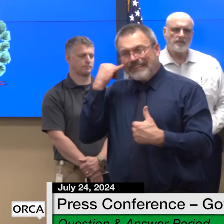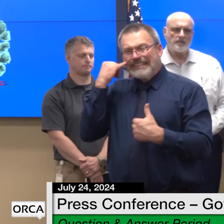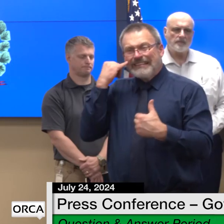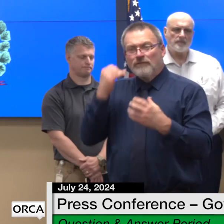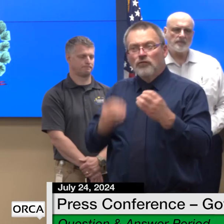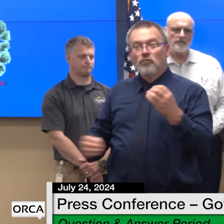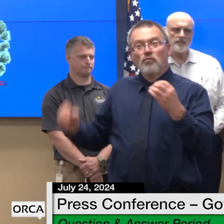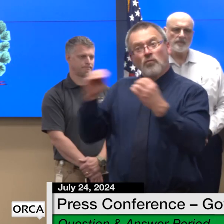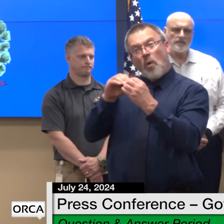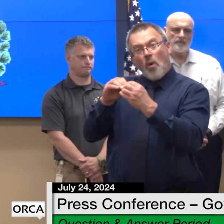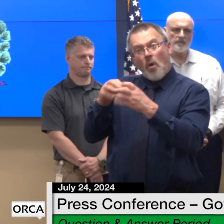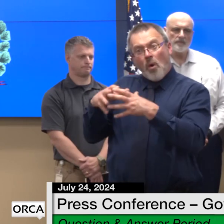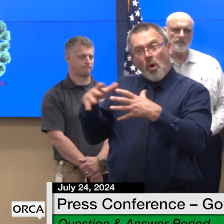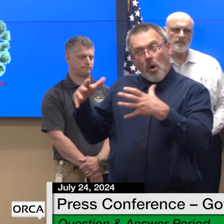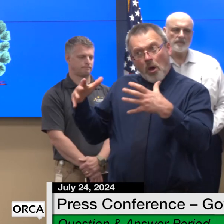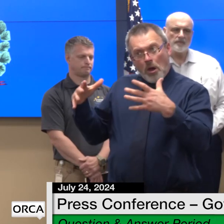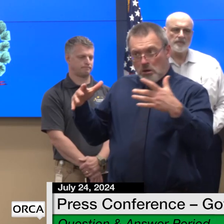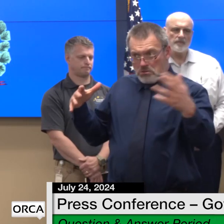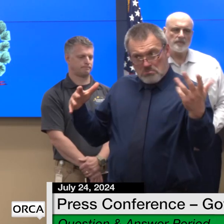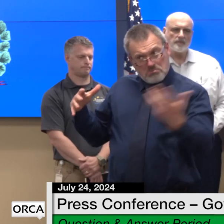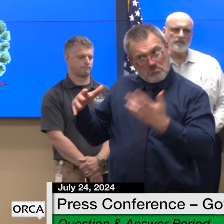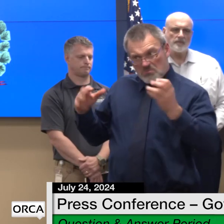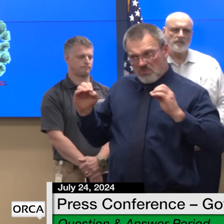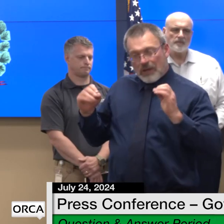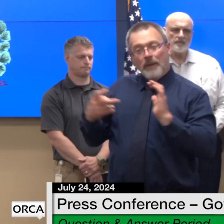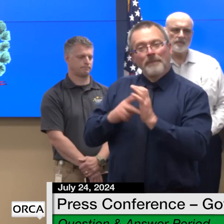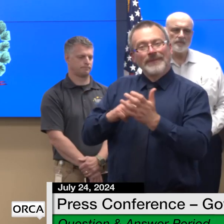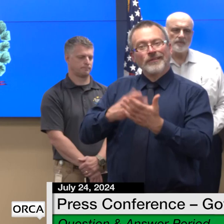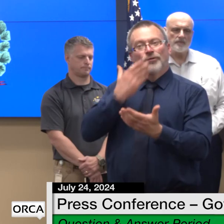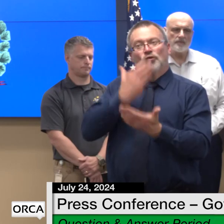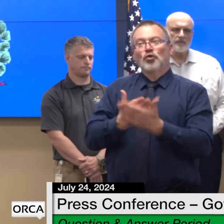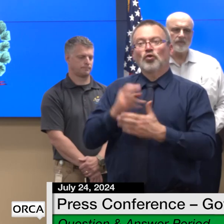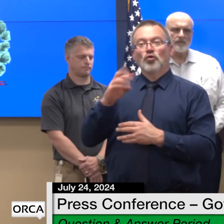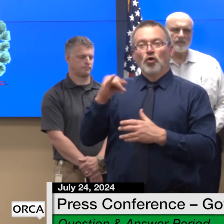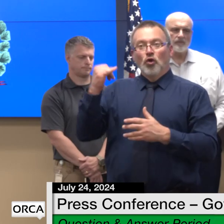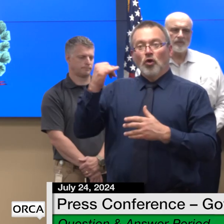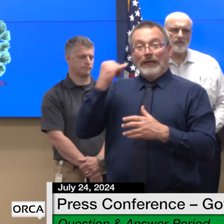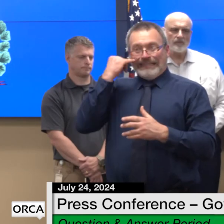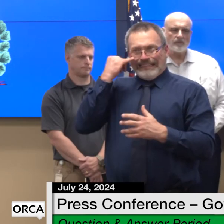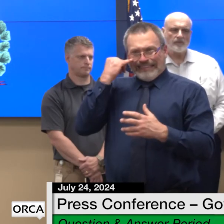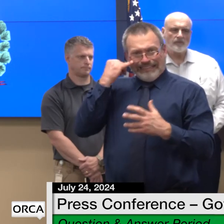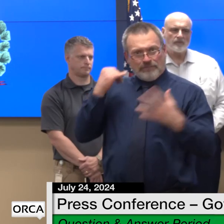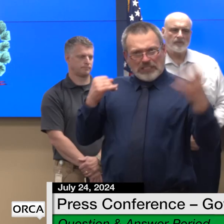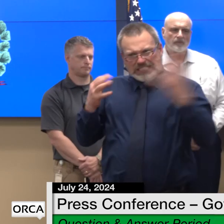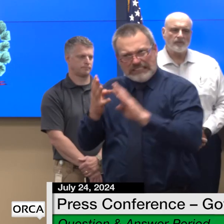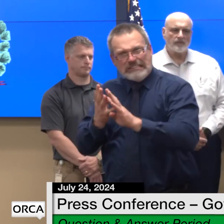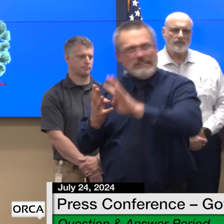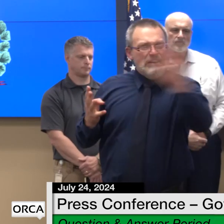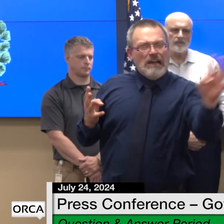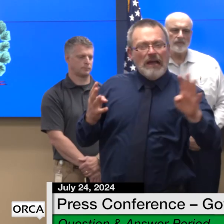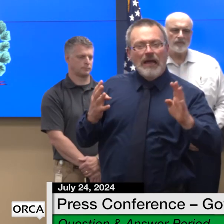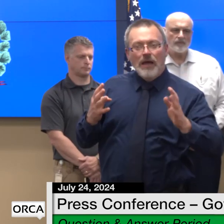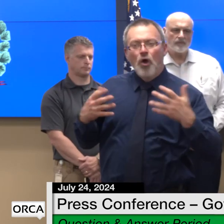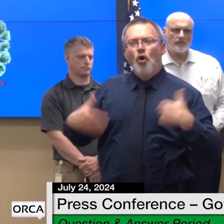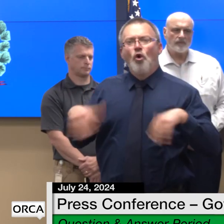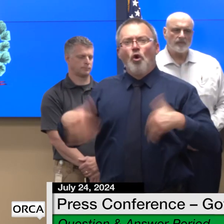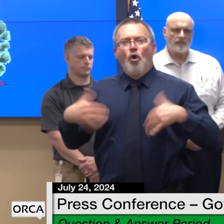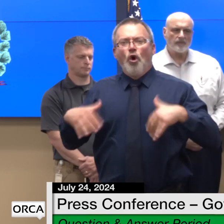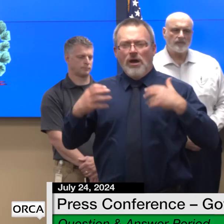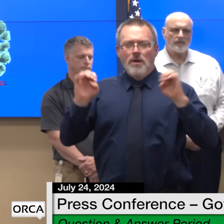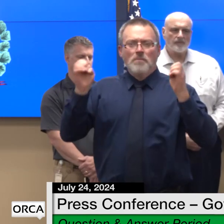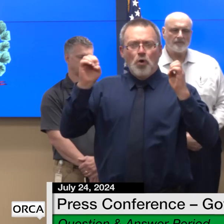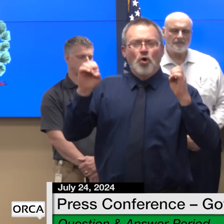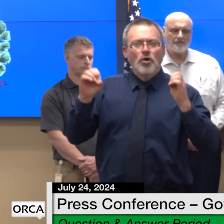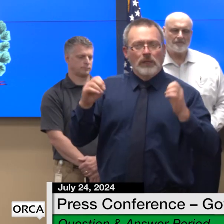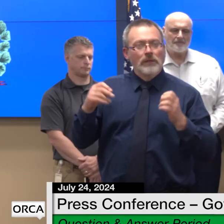news. Rather than the other way around. If we had more need than we had people to assist, we'd be complaining